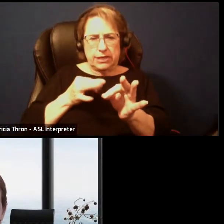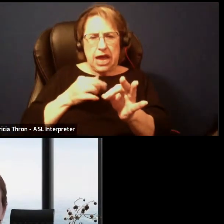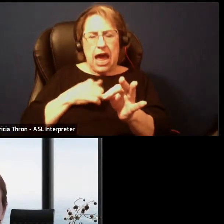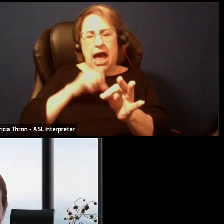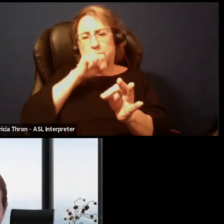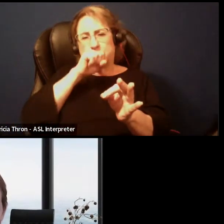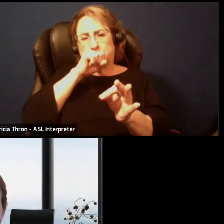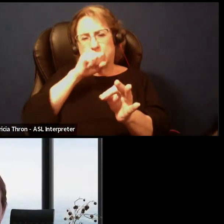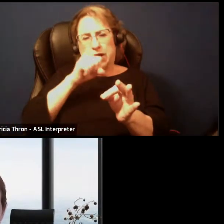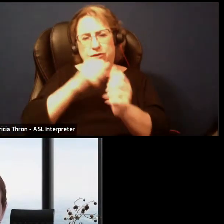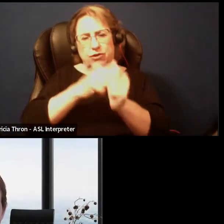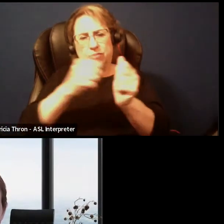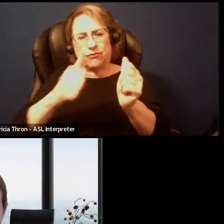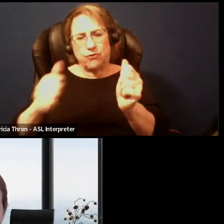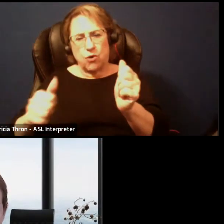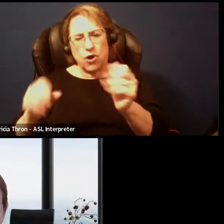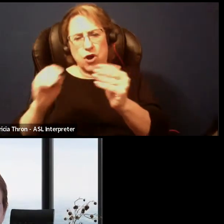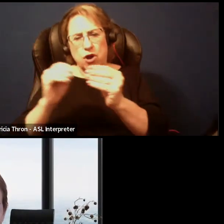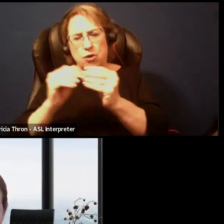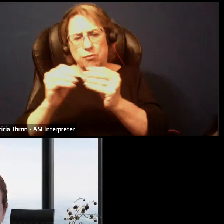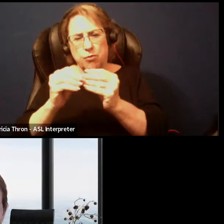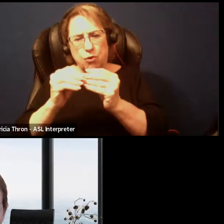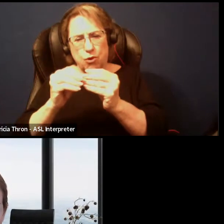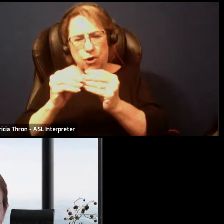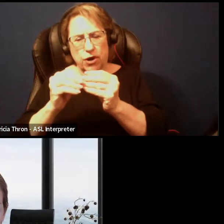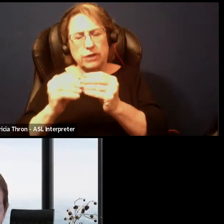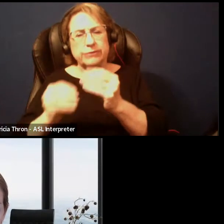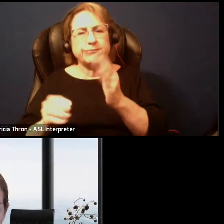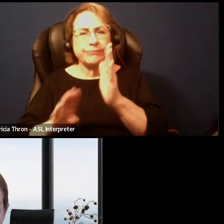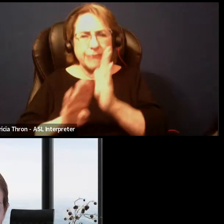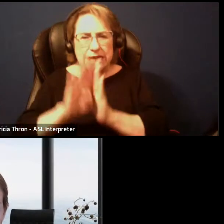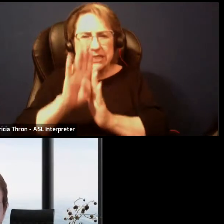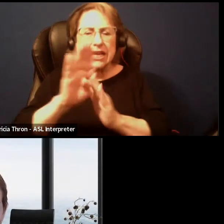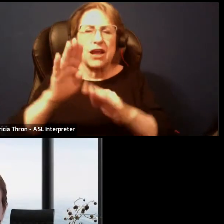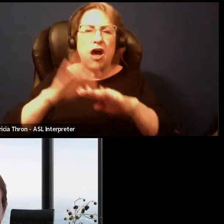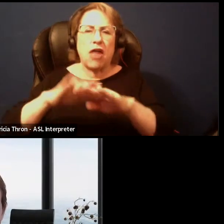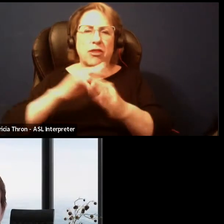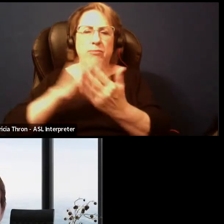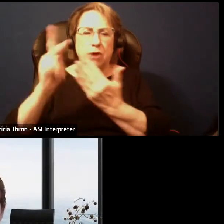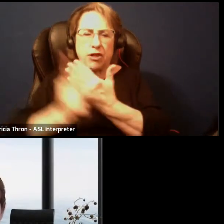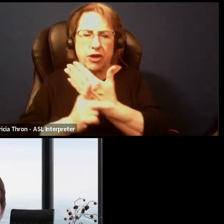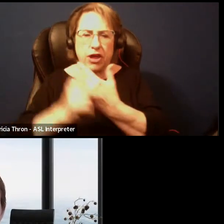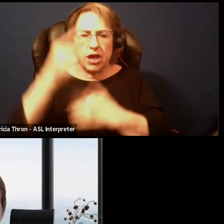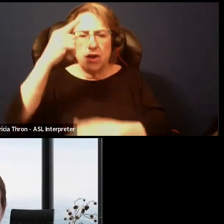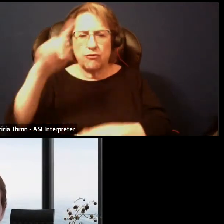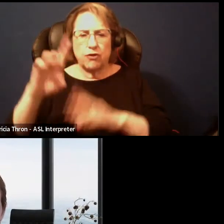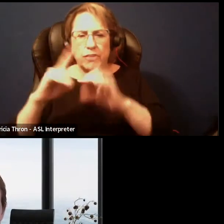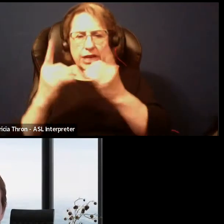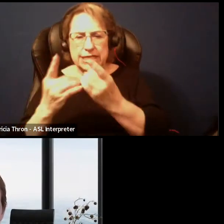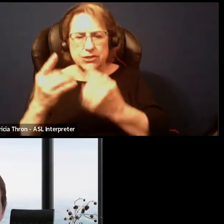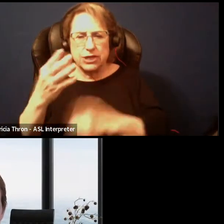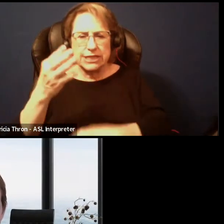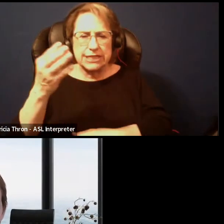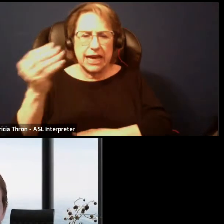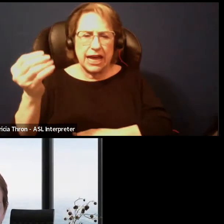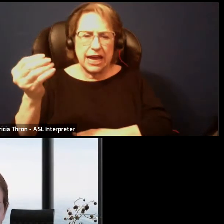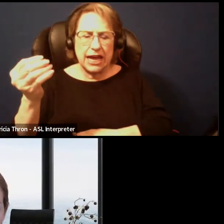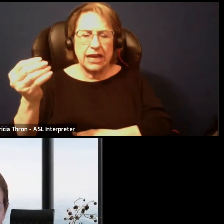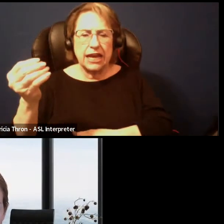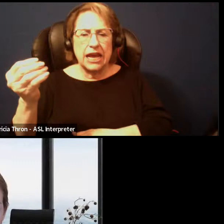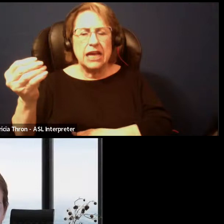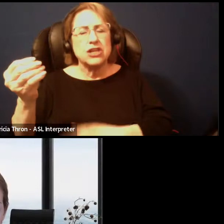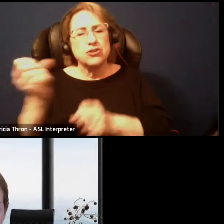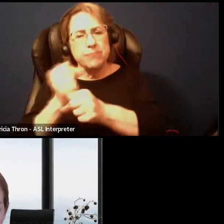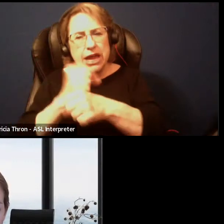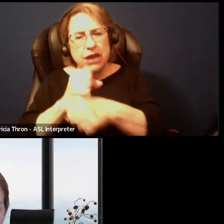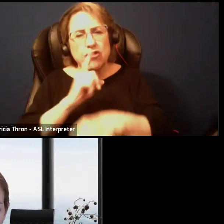avoid more escalation on these projects. Right. But ultimately, for the district, for the department, and to ensure that we really have quality